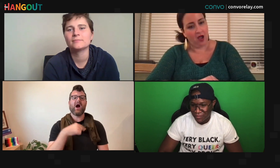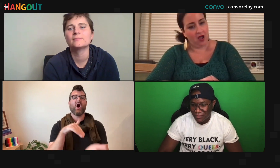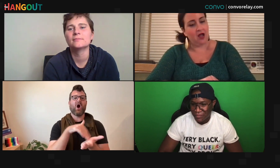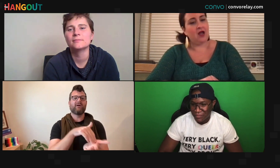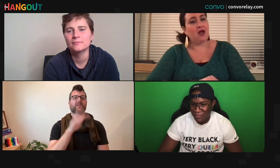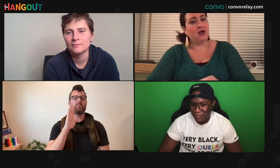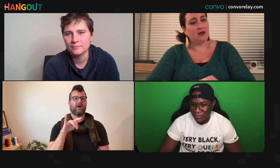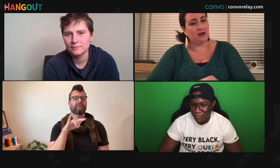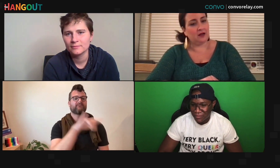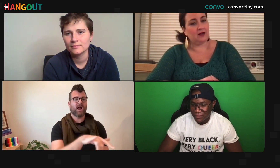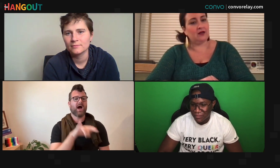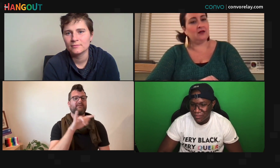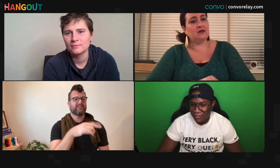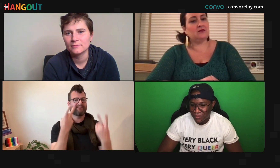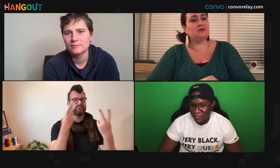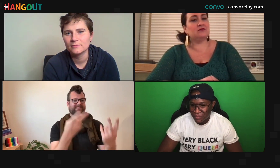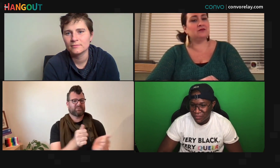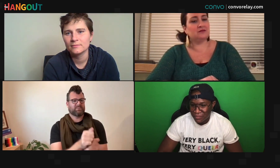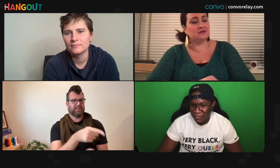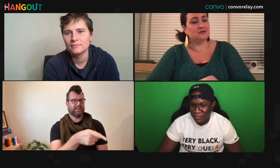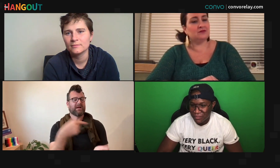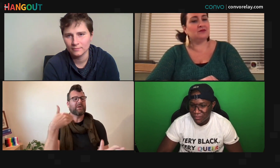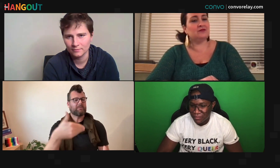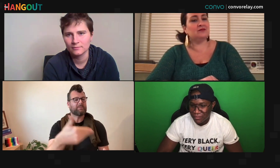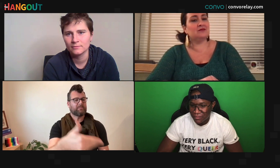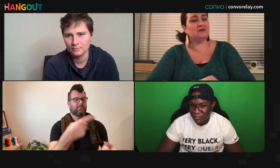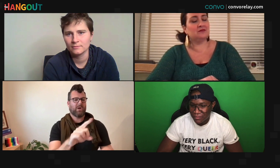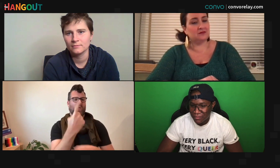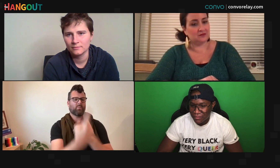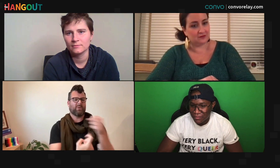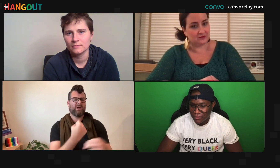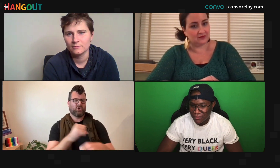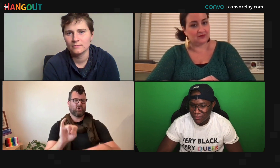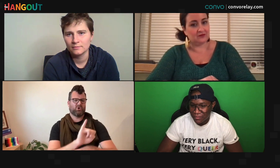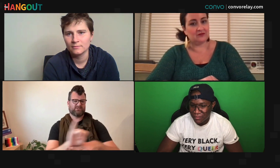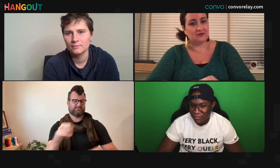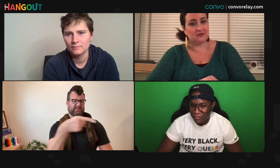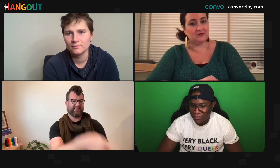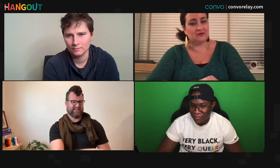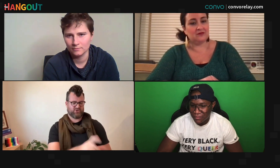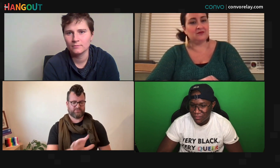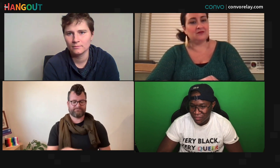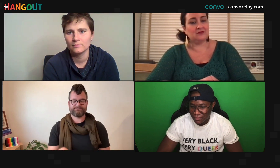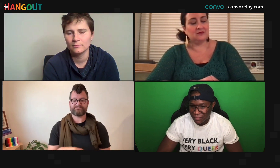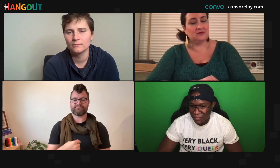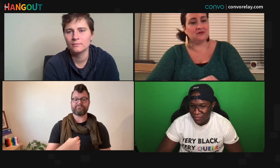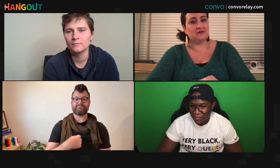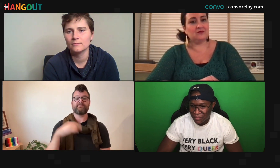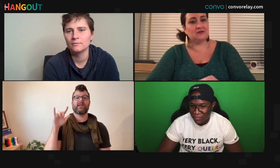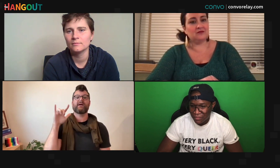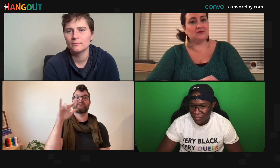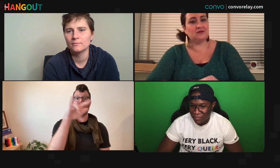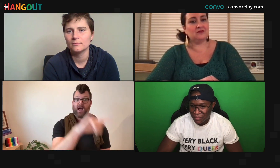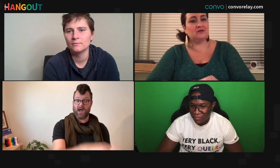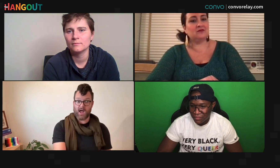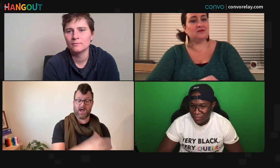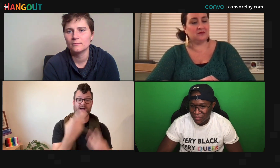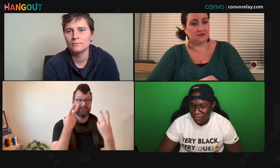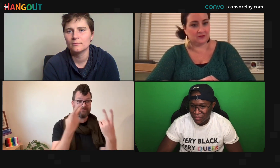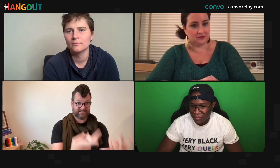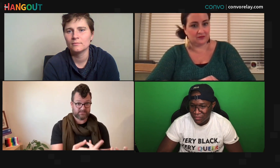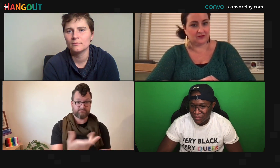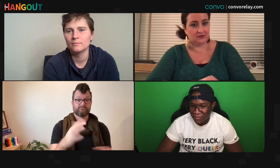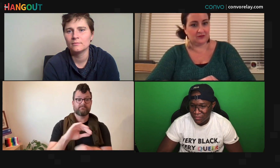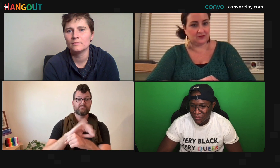from. And often I would fly down, I would visit them for while they were there for the